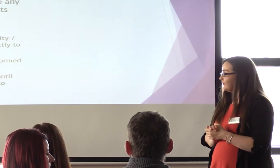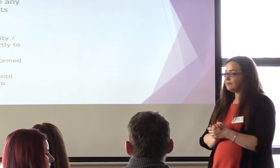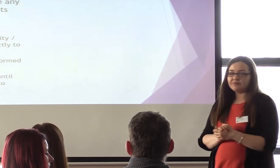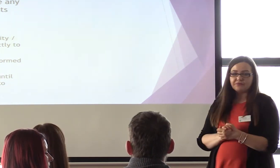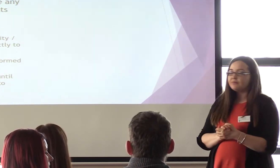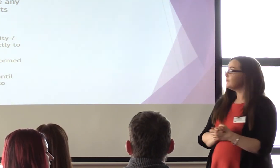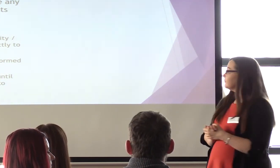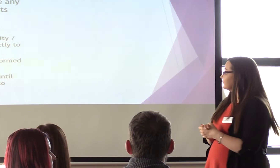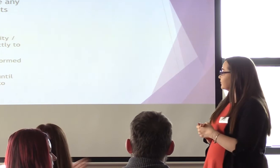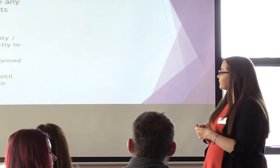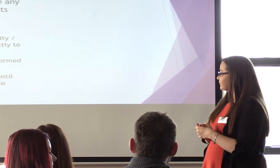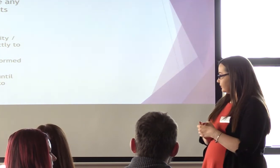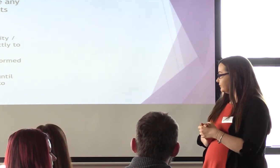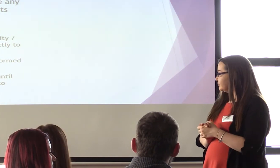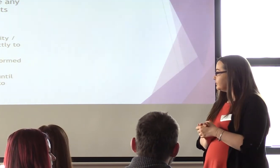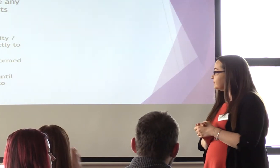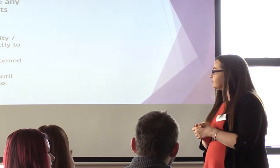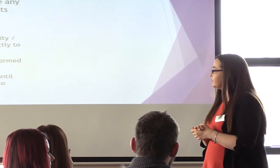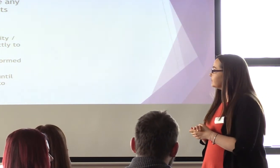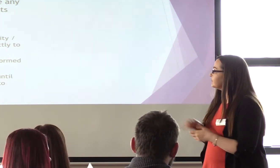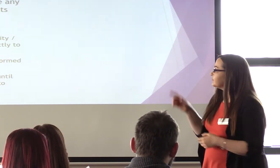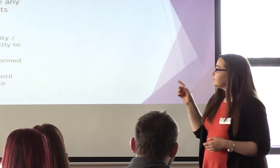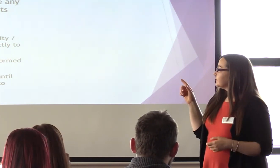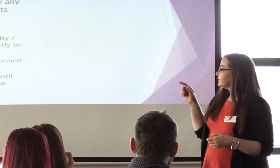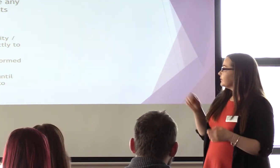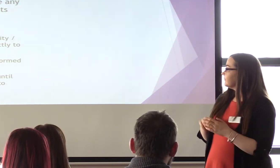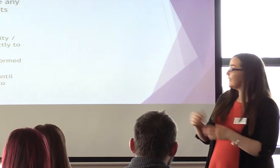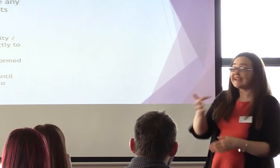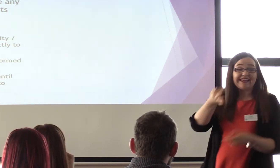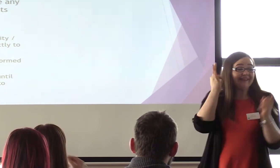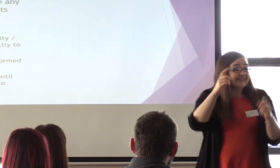this would affect them when getting ready for studying for an exam.